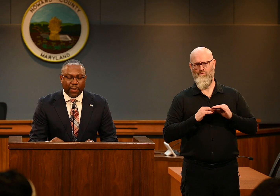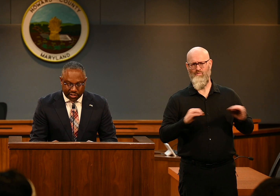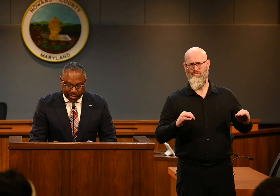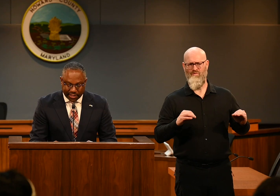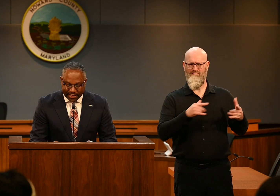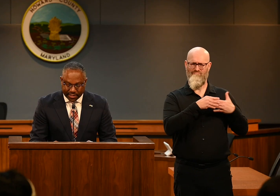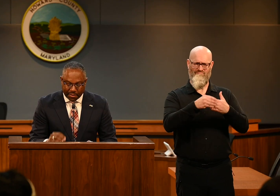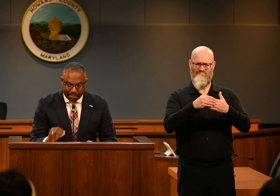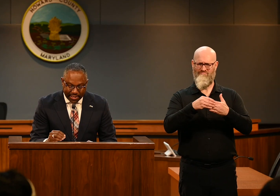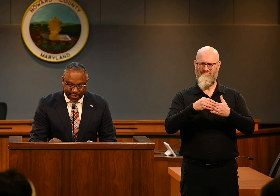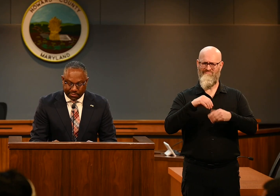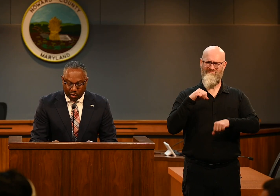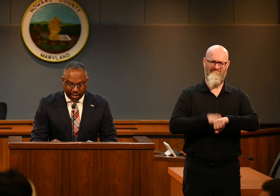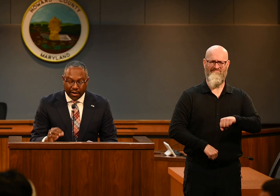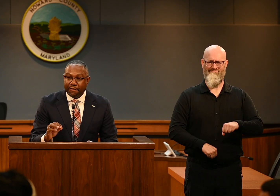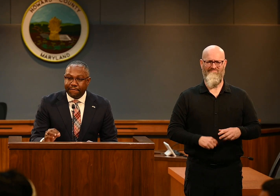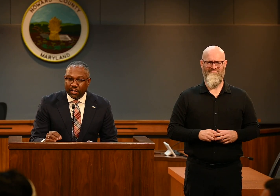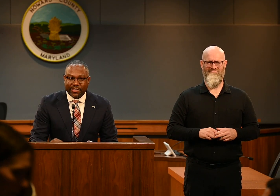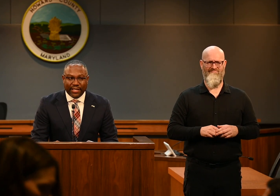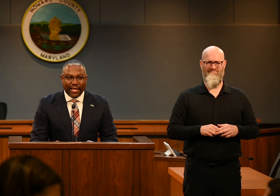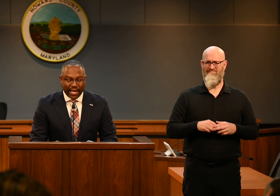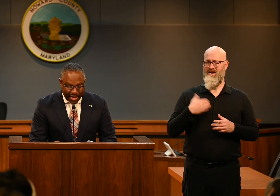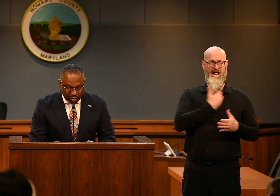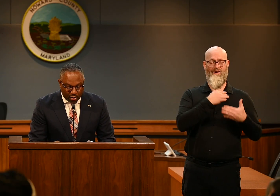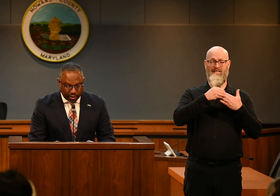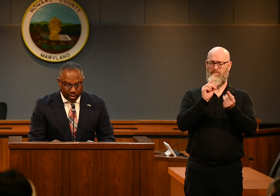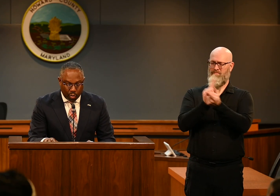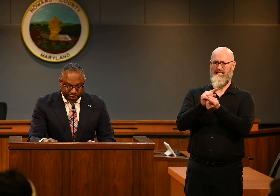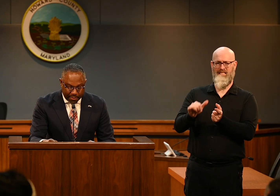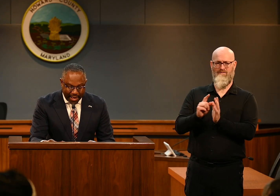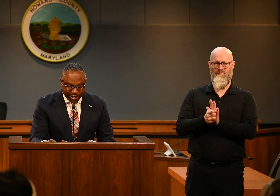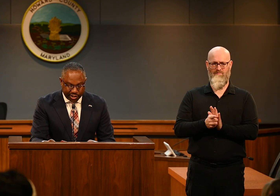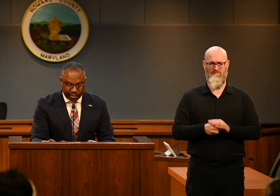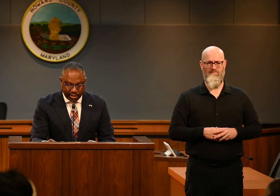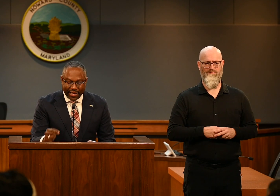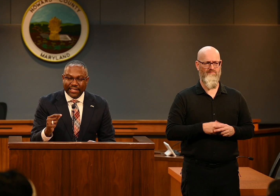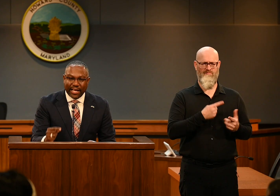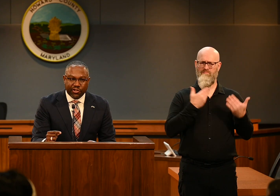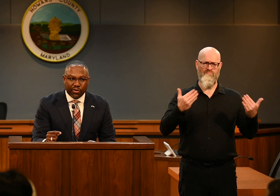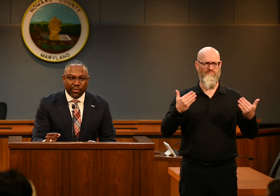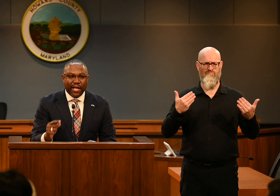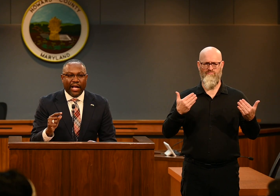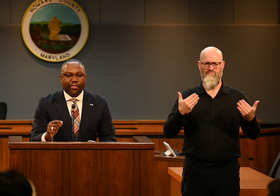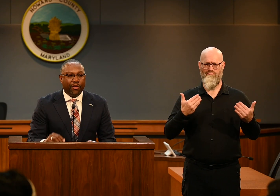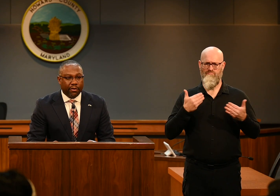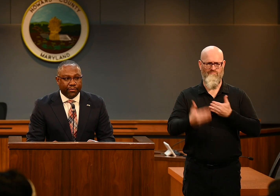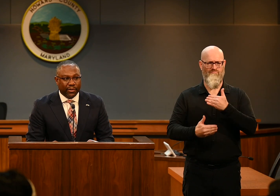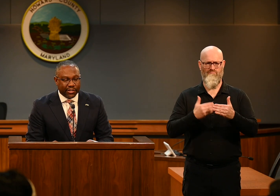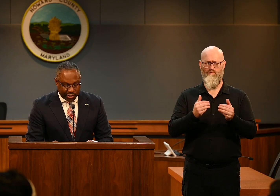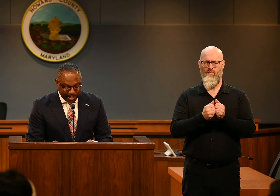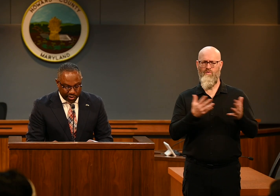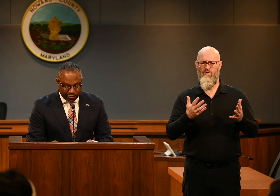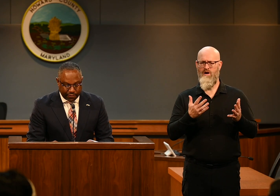our responsibilities to meet this moment fearlessly, head-on, with compassion, intentional, and